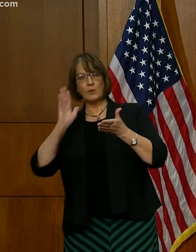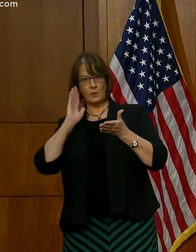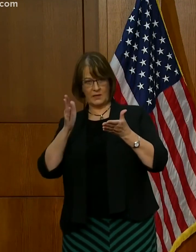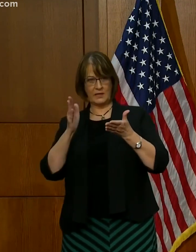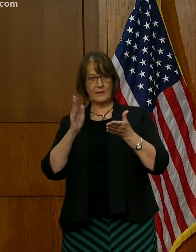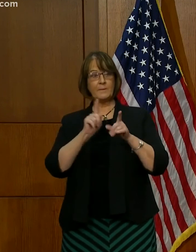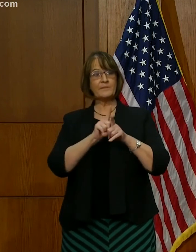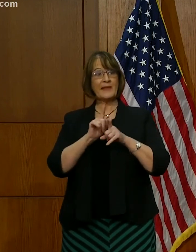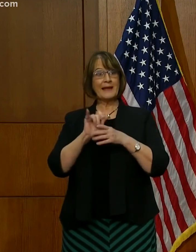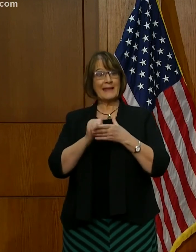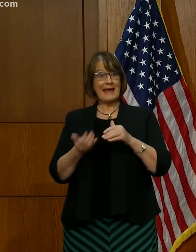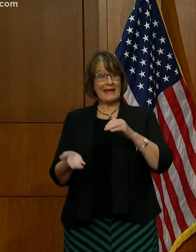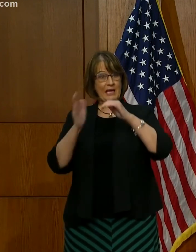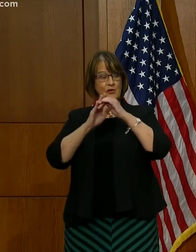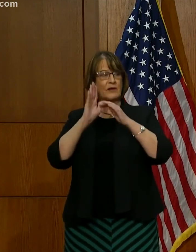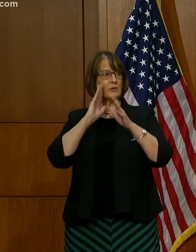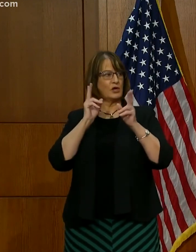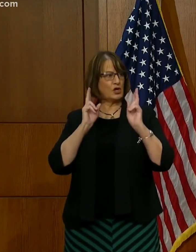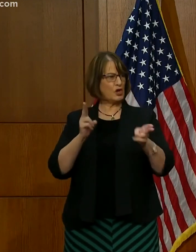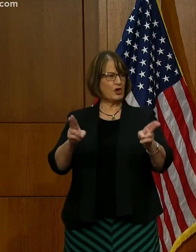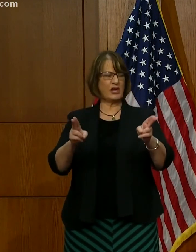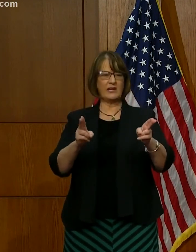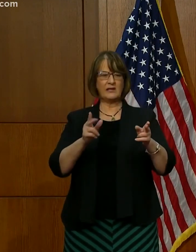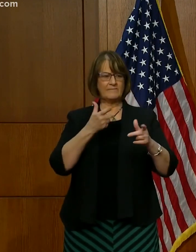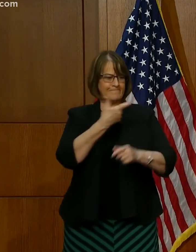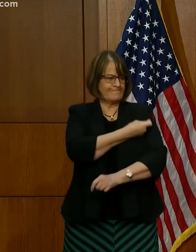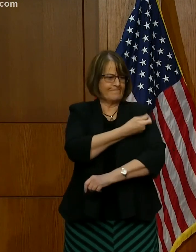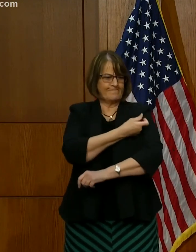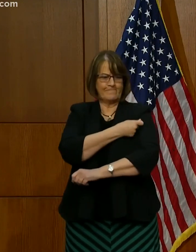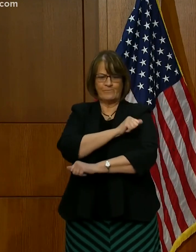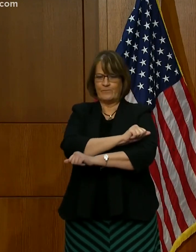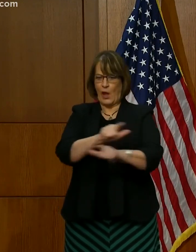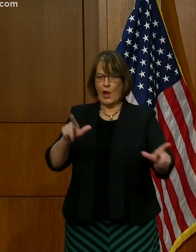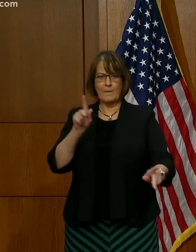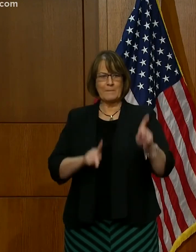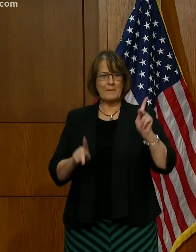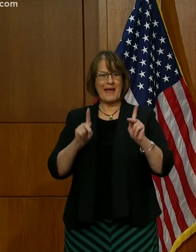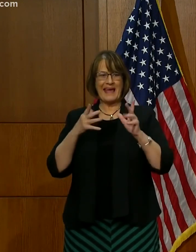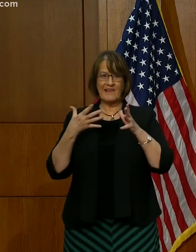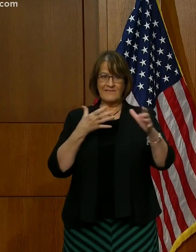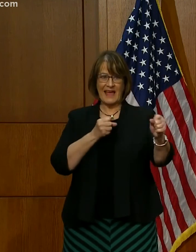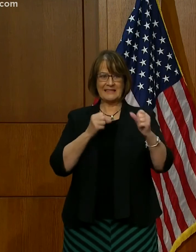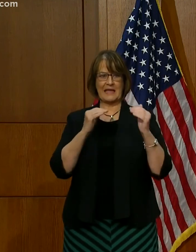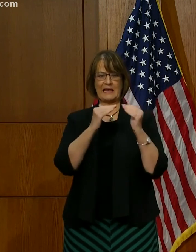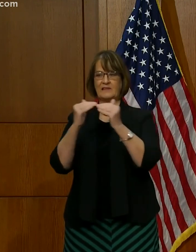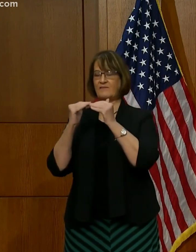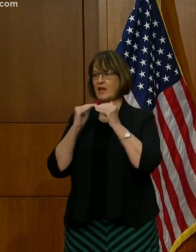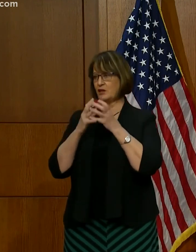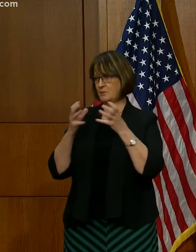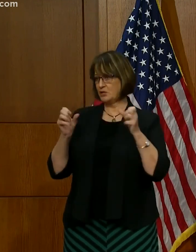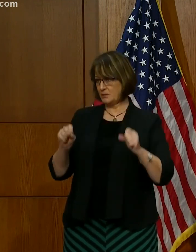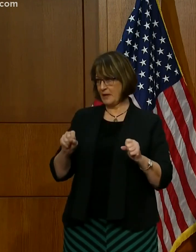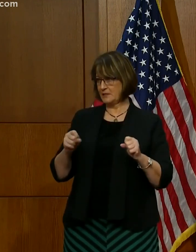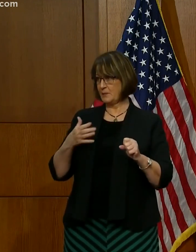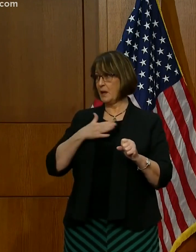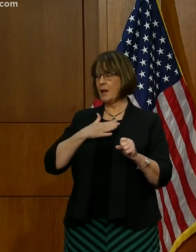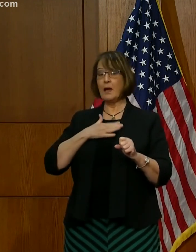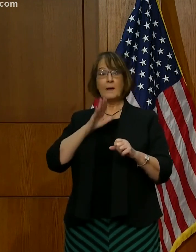does, we'll get it into the arms as fast and as fairly as we can. My promise to